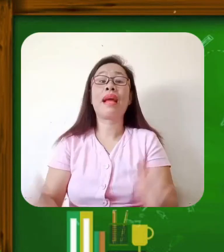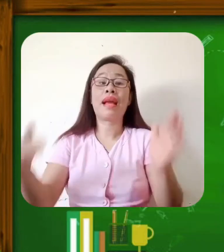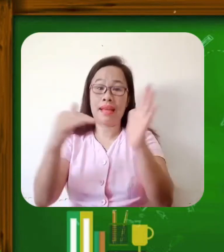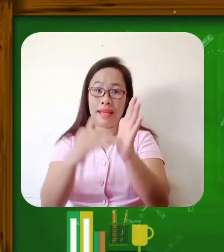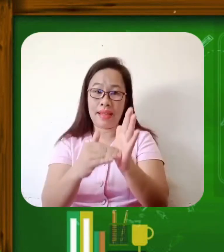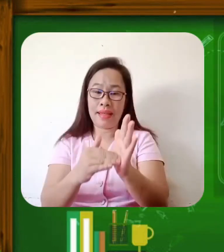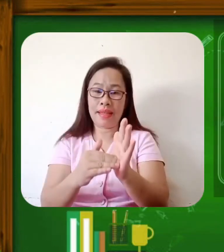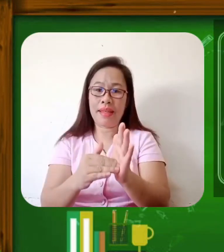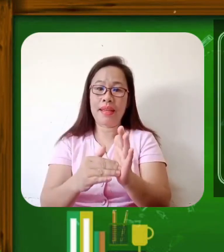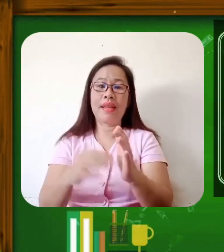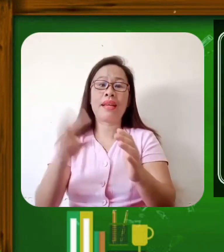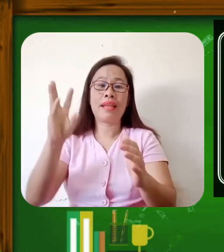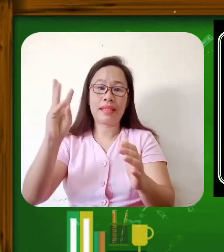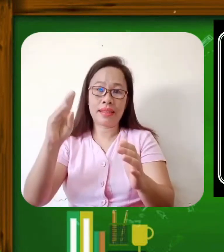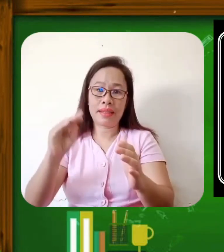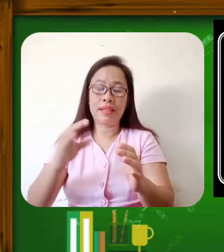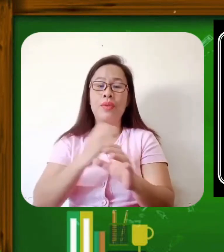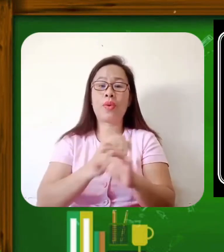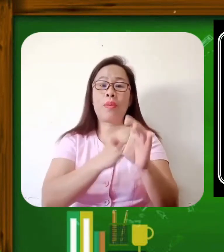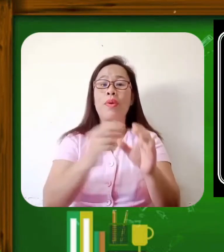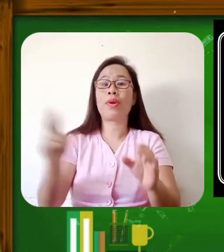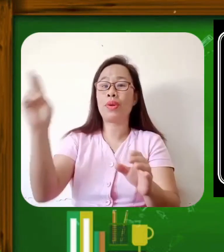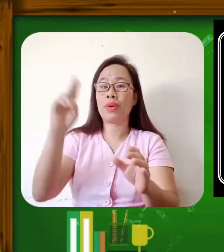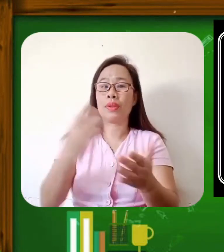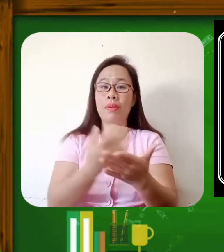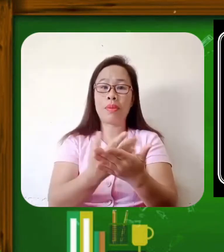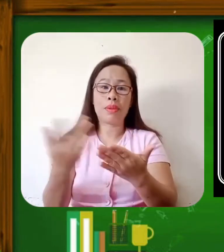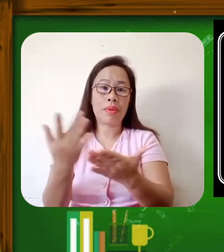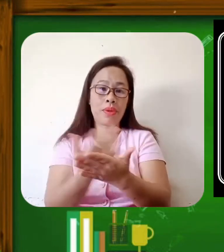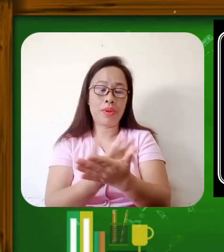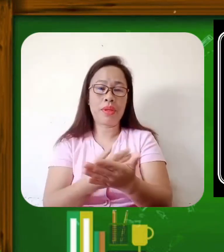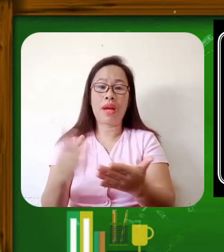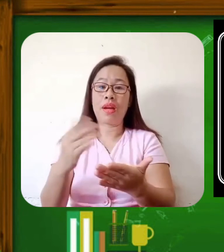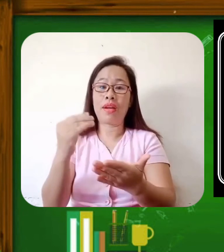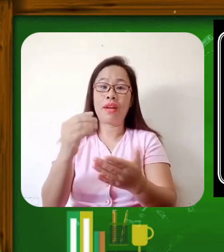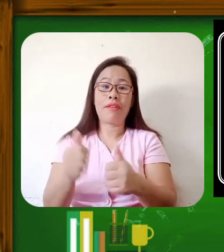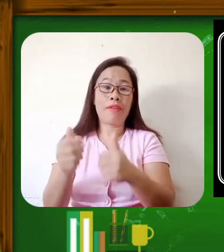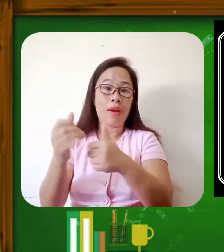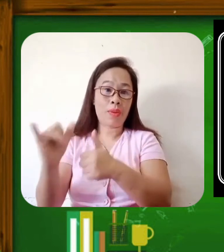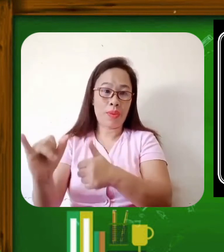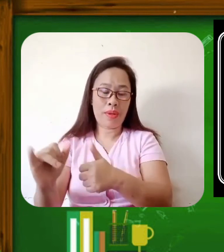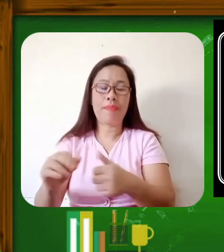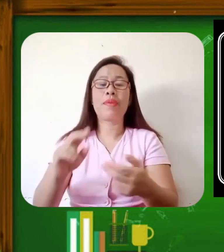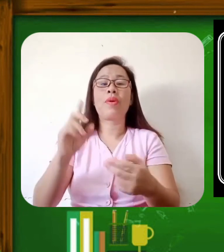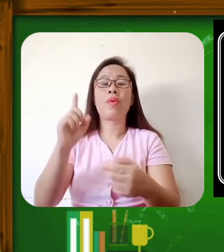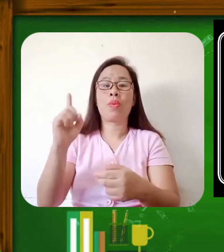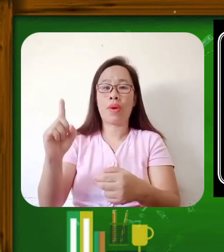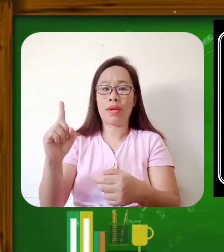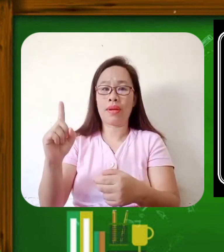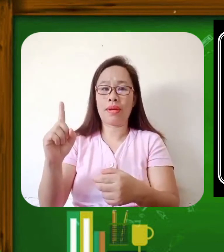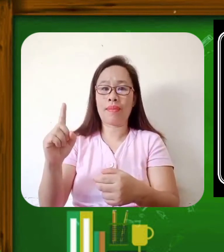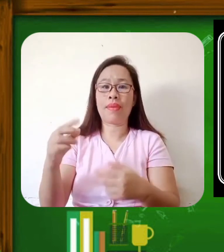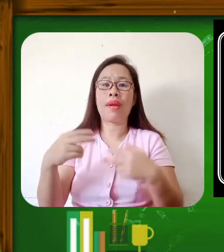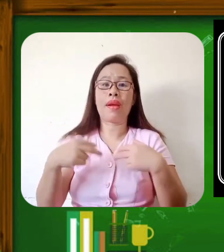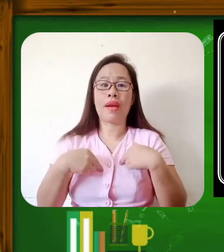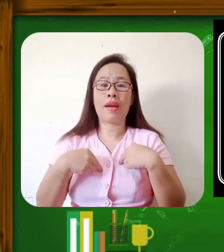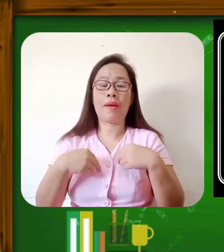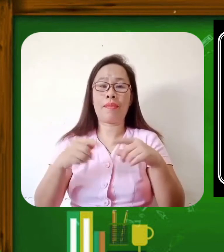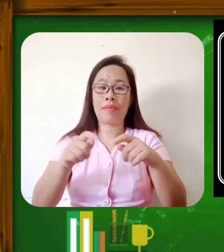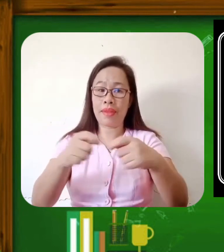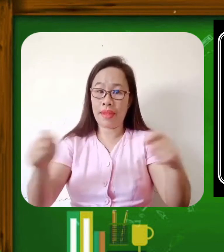Again, the 6 commonly used multimedia resources are the following. Number 1, we have the